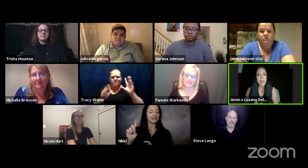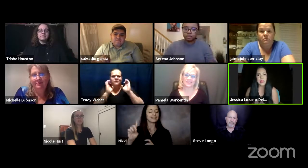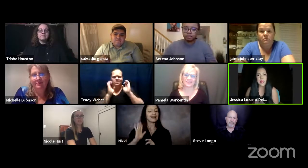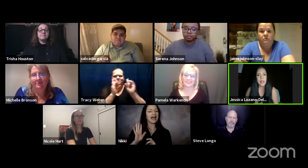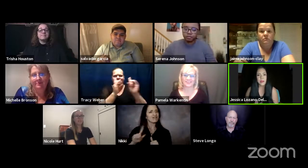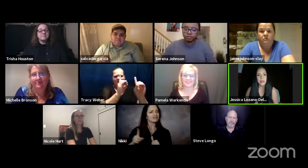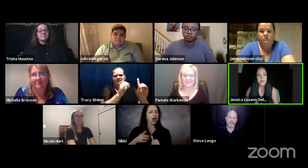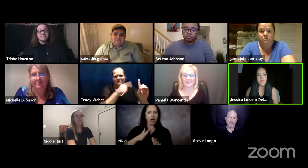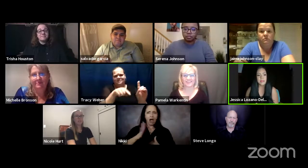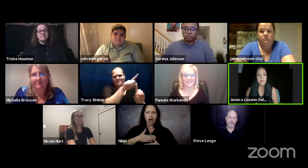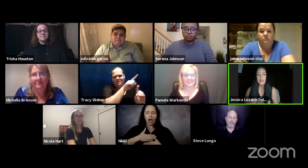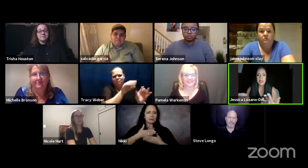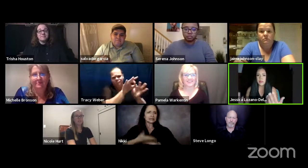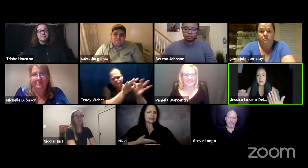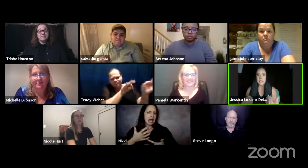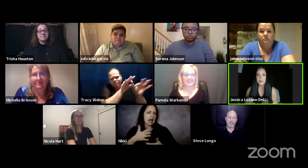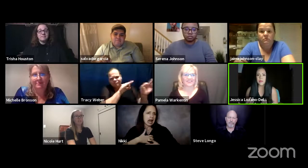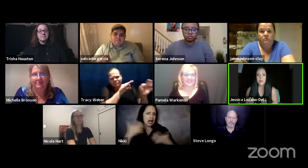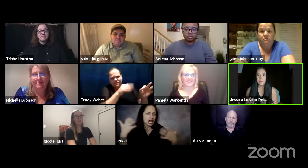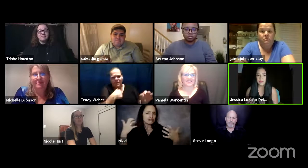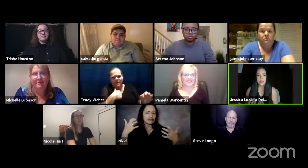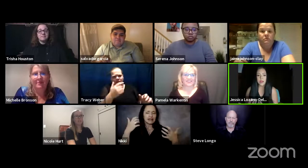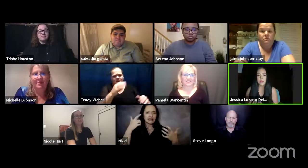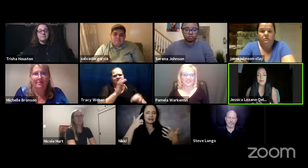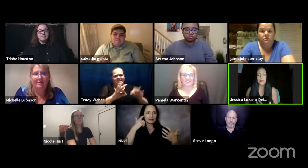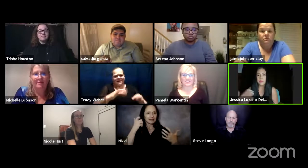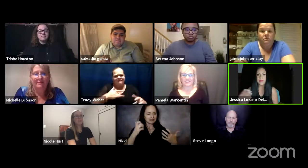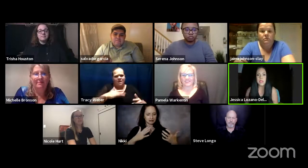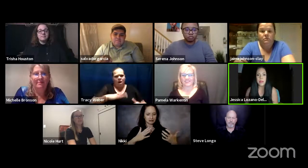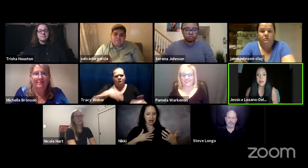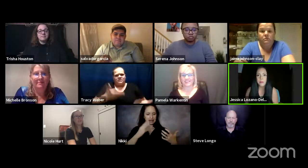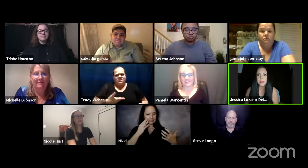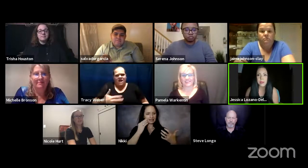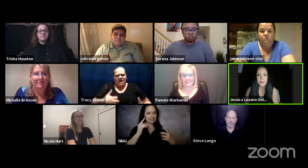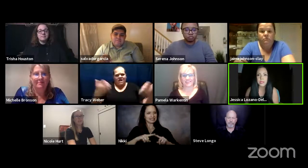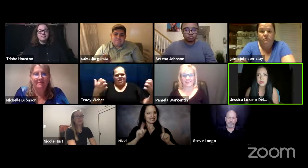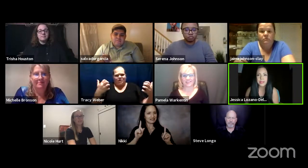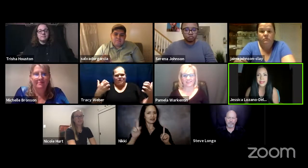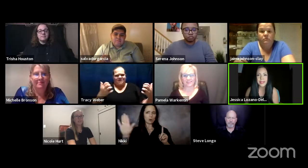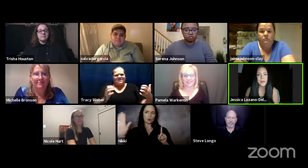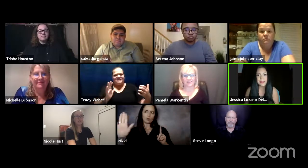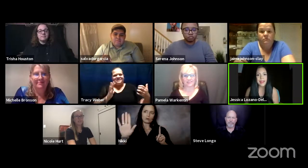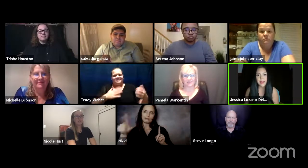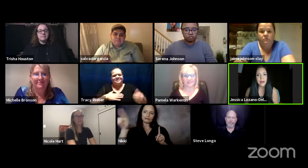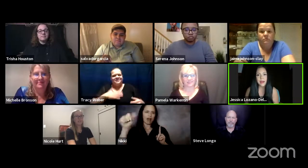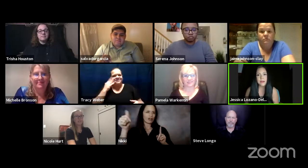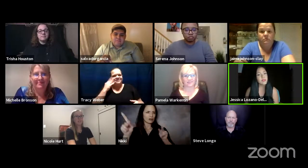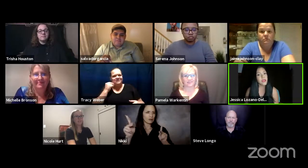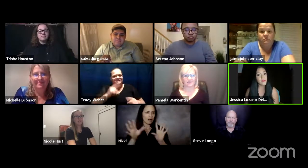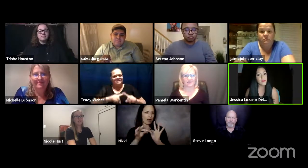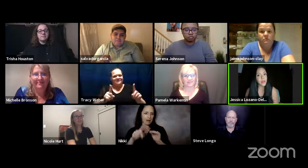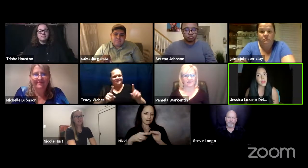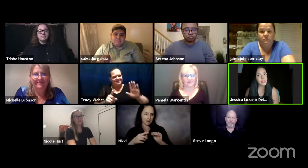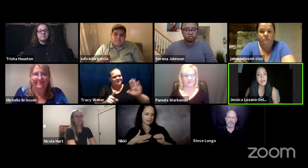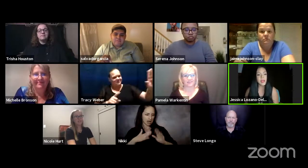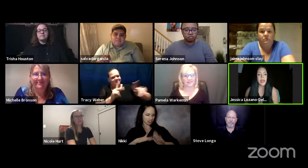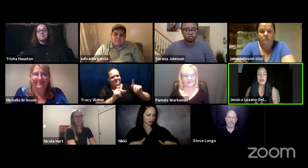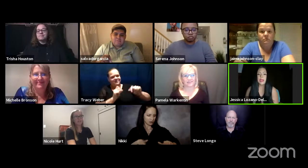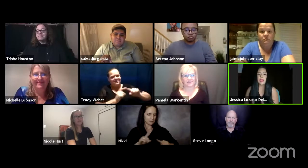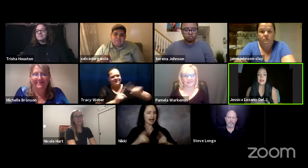upset and angry because it was different for me when people would tell me comments about my children. But now I'm able to have grace and